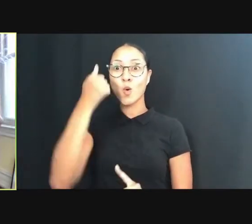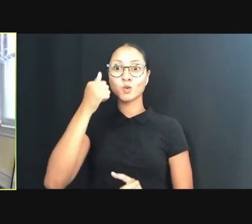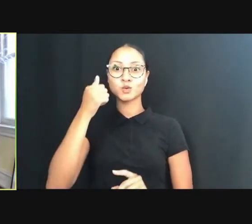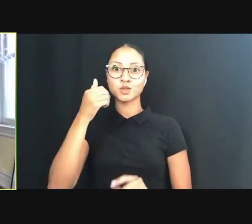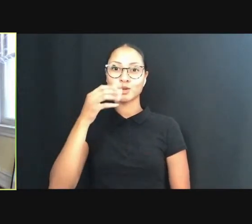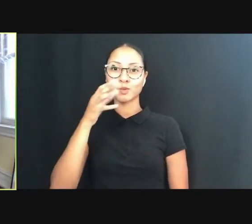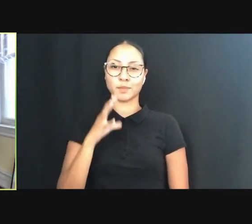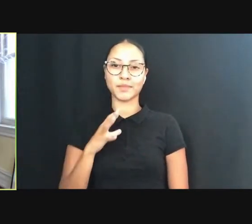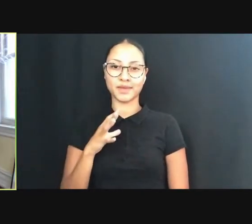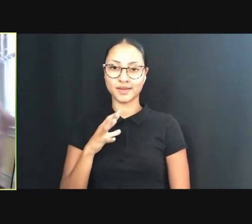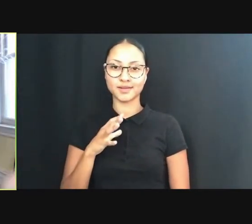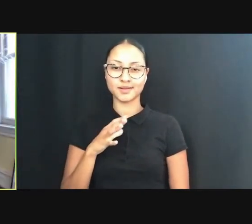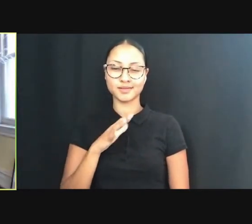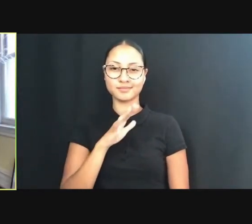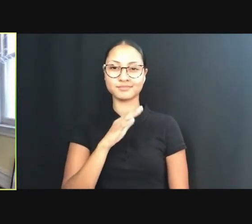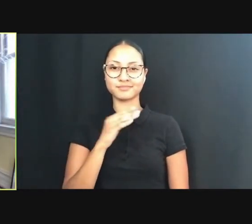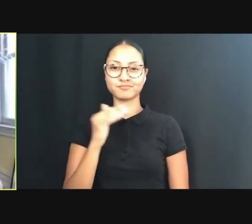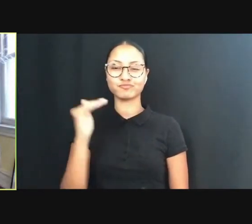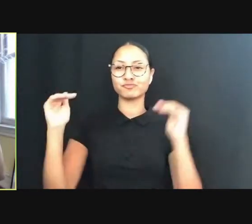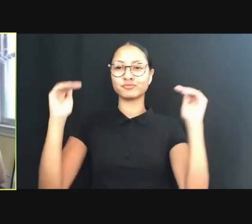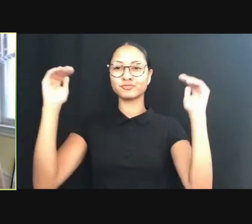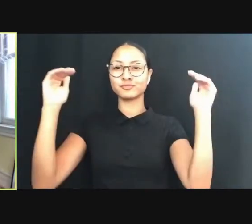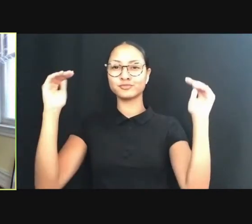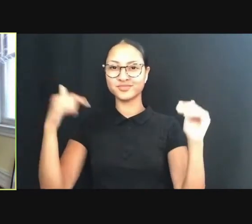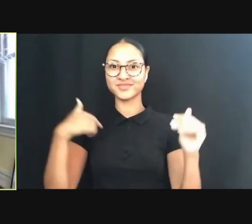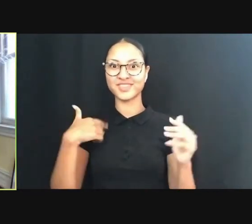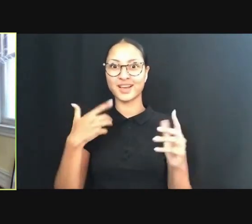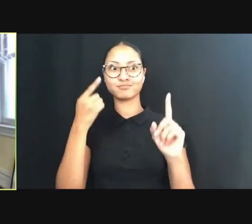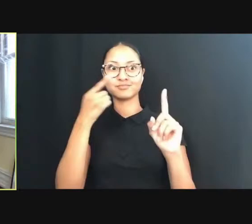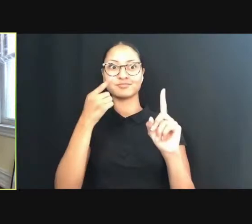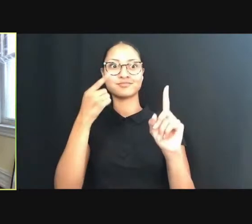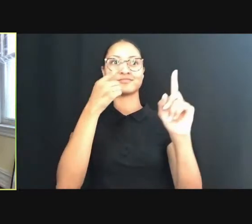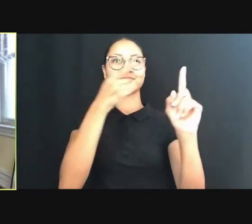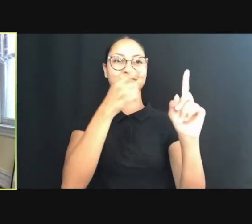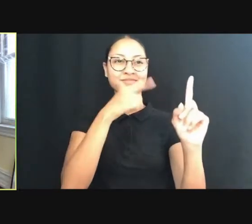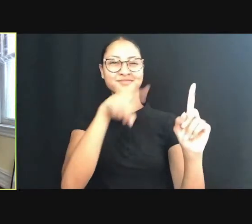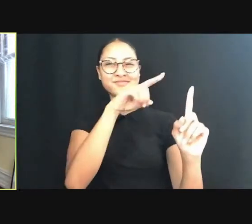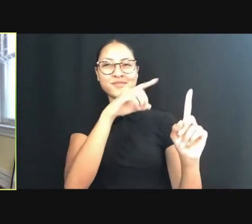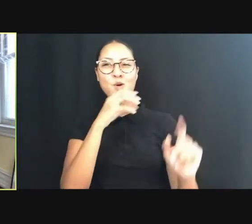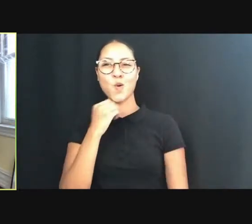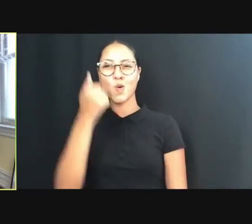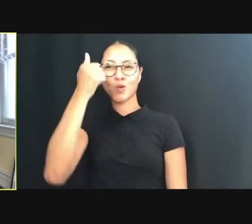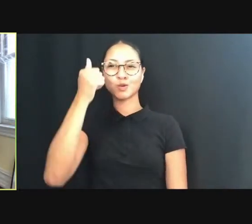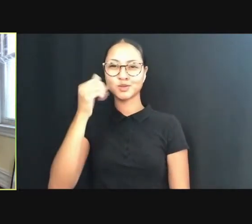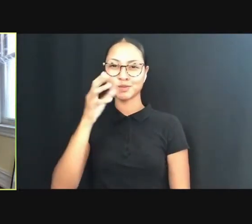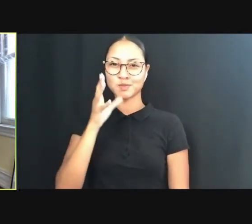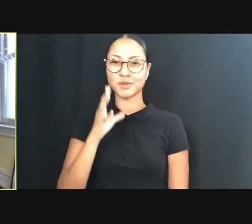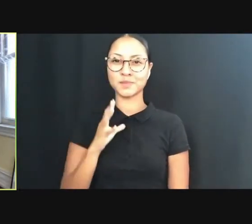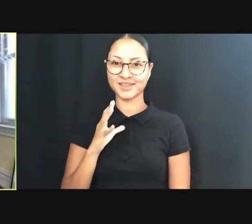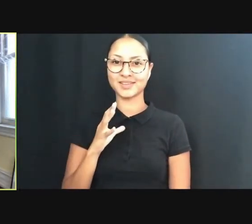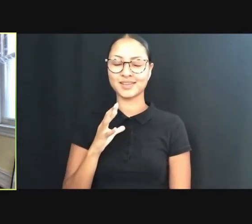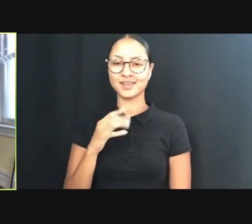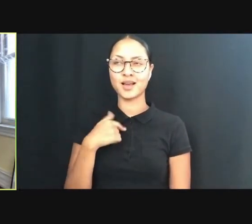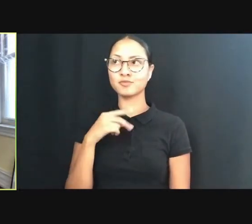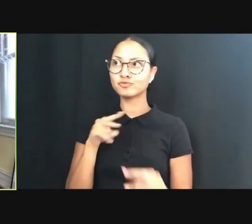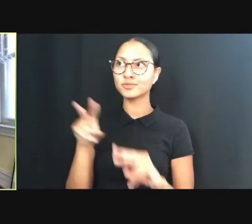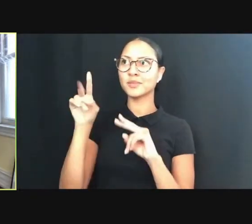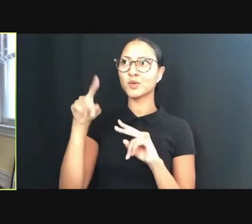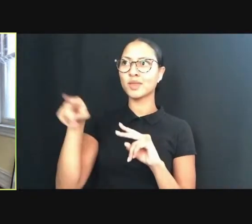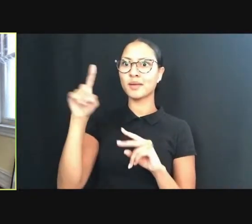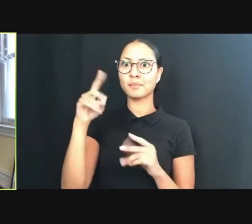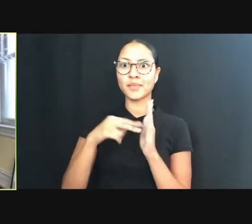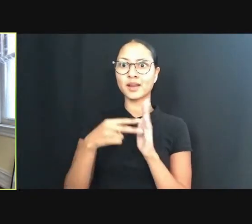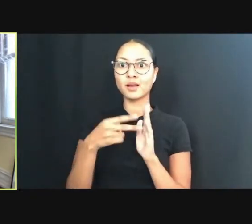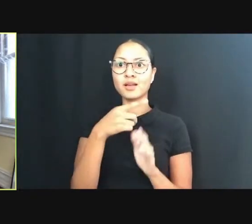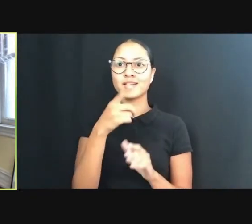to have this career where you just like go up and then you crash because you're too old to dance. Like, that just didn't make sense, because in the Bay Area,